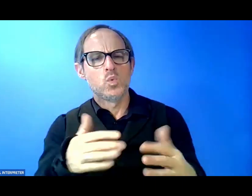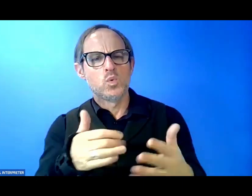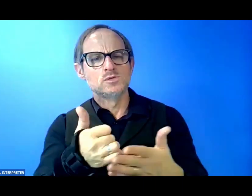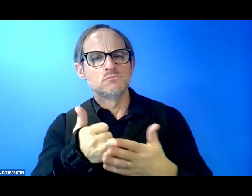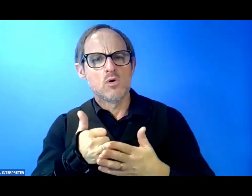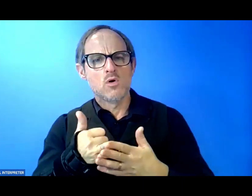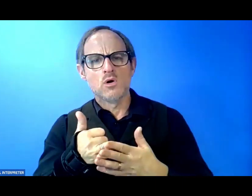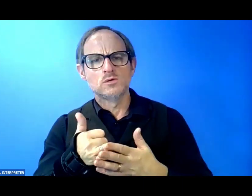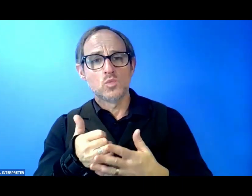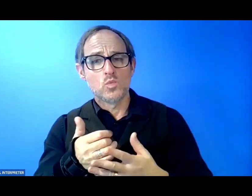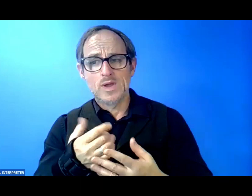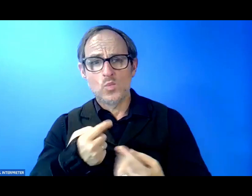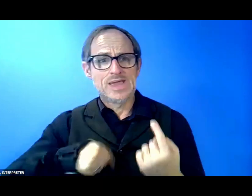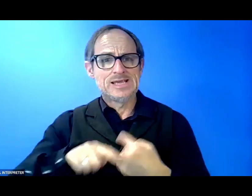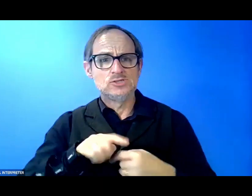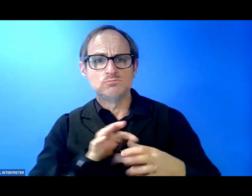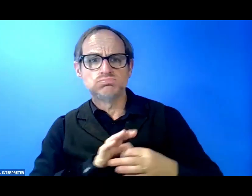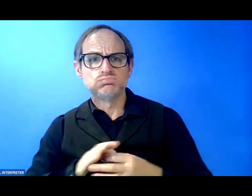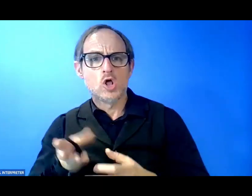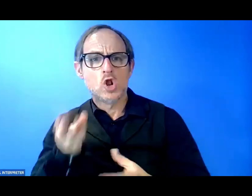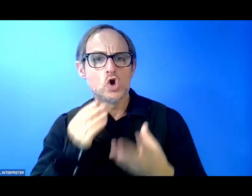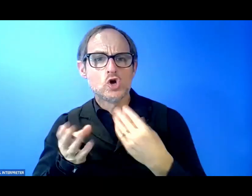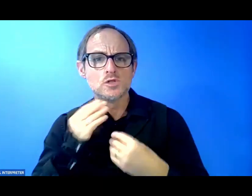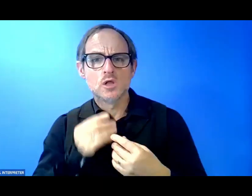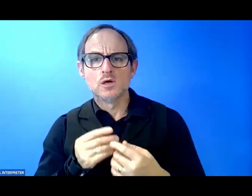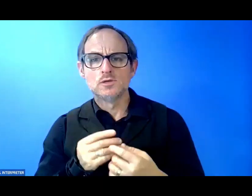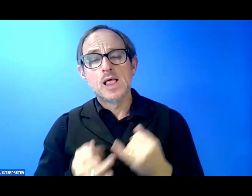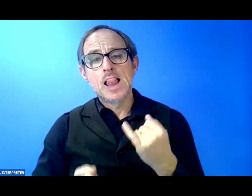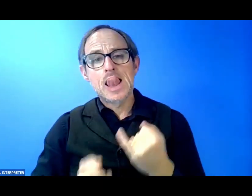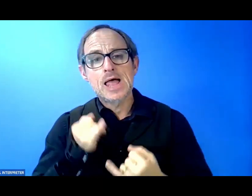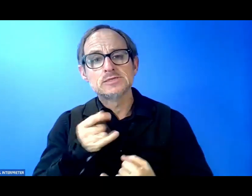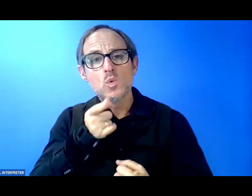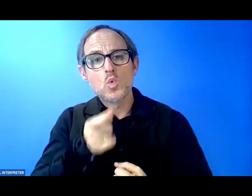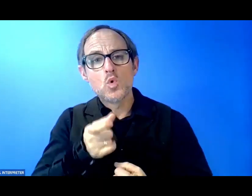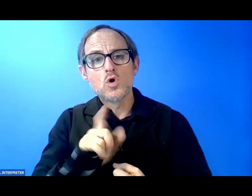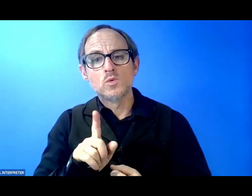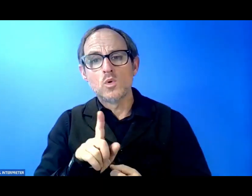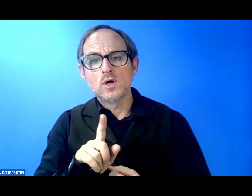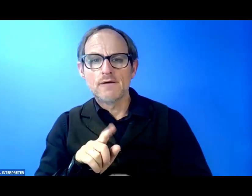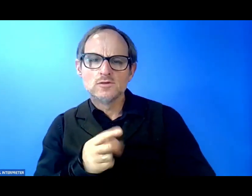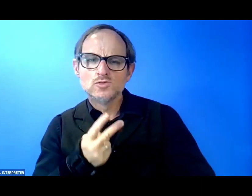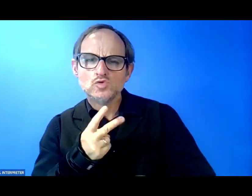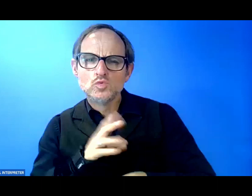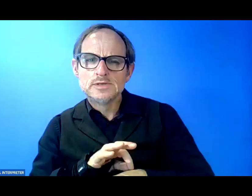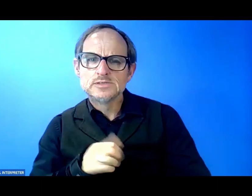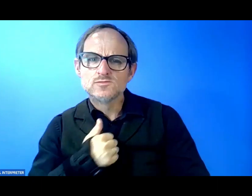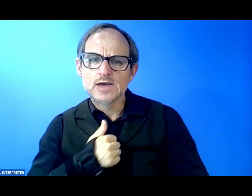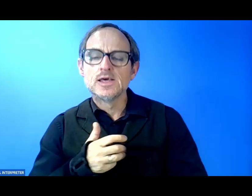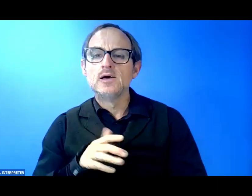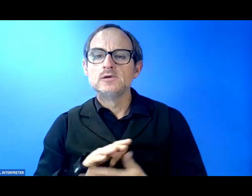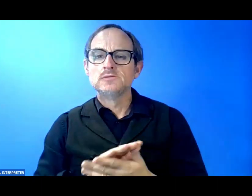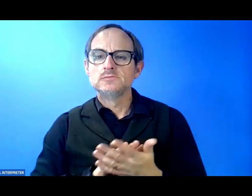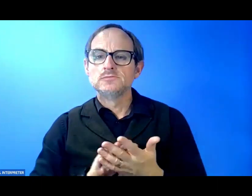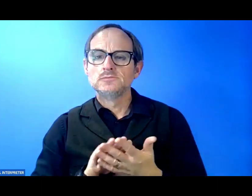learned with you a lot. And I think for me, the last thing to end up, I had 3 minutes. Yeah, right. So it's